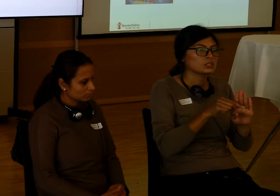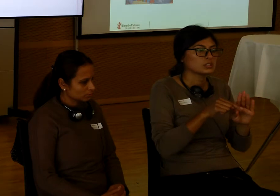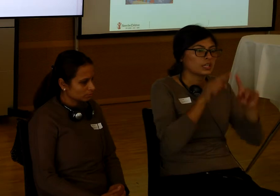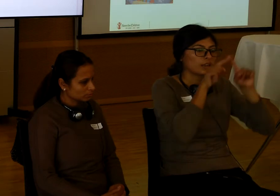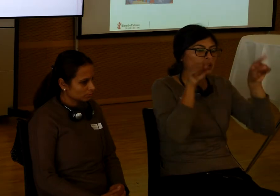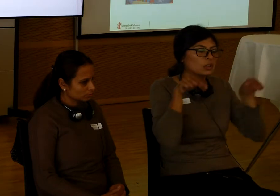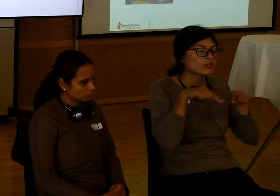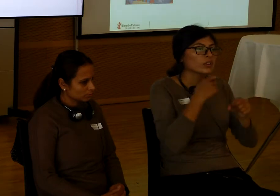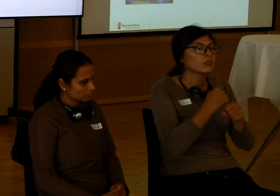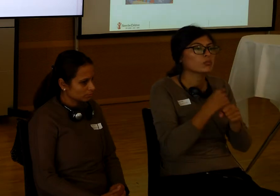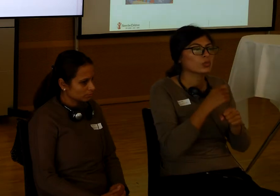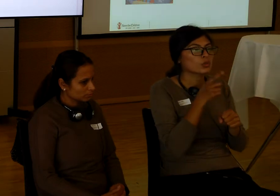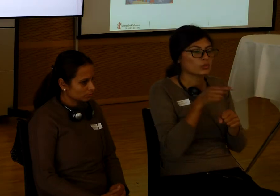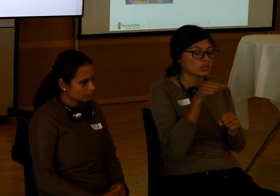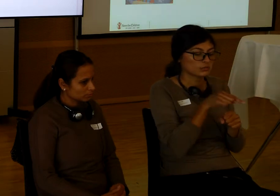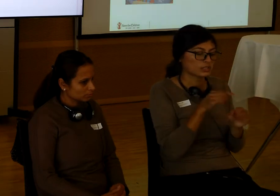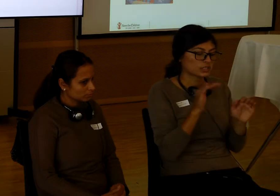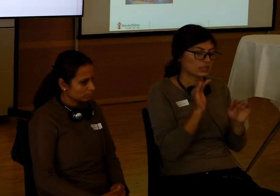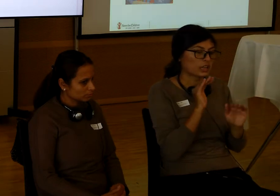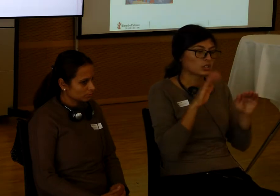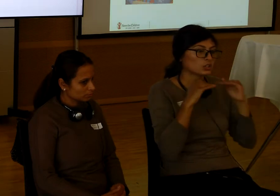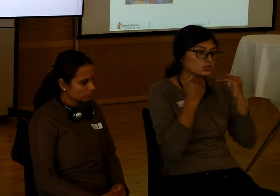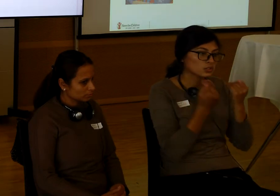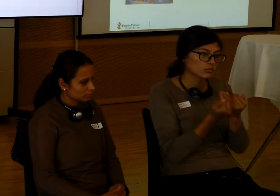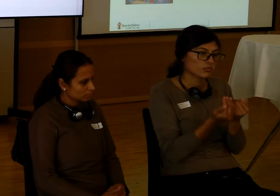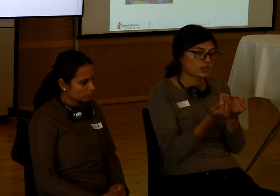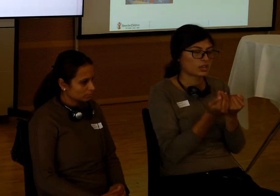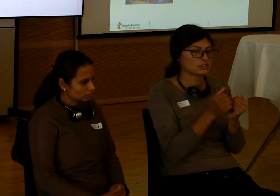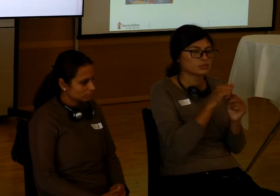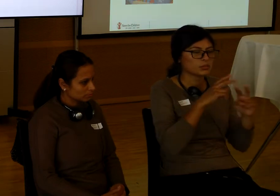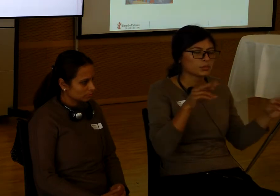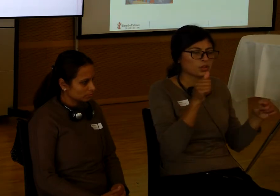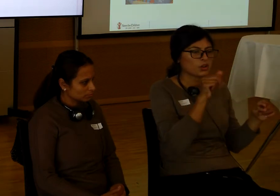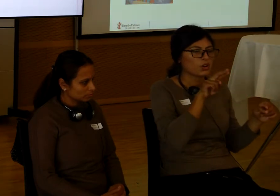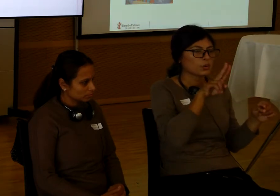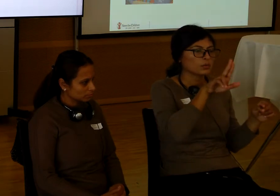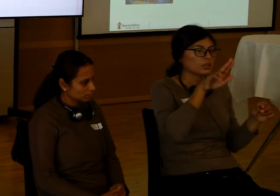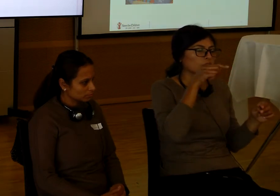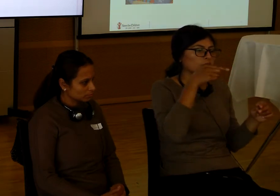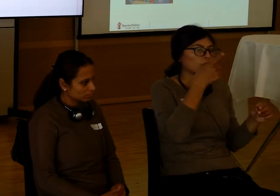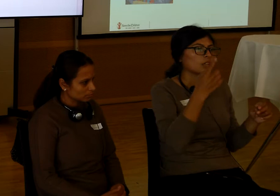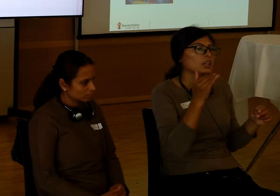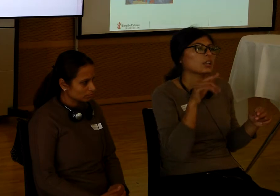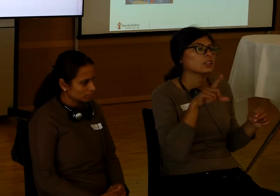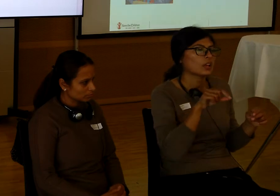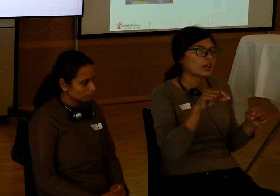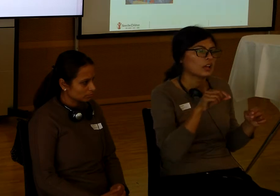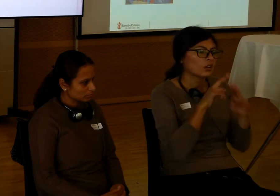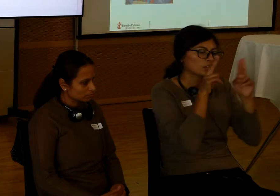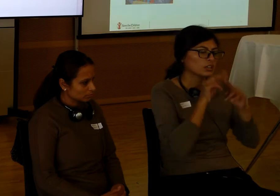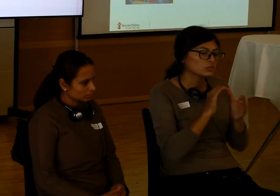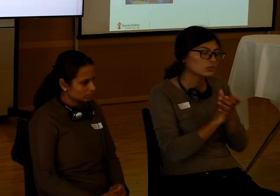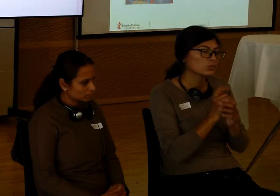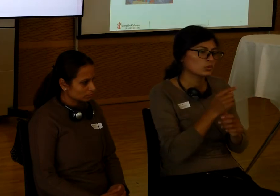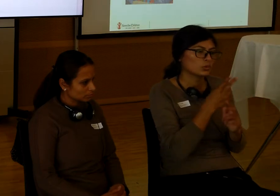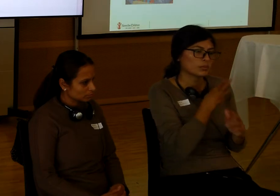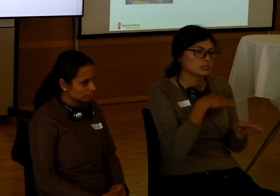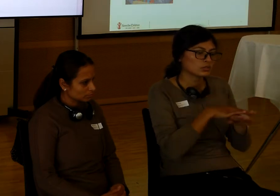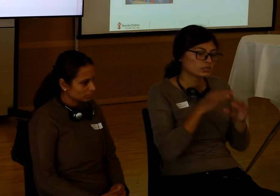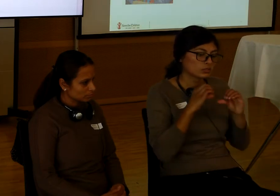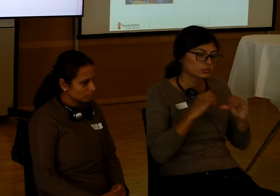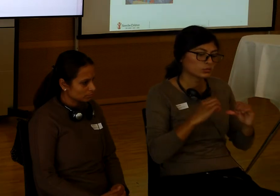which can be used by civil society and actors of international cooperation to advocate for